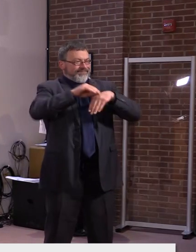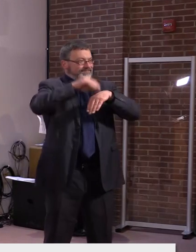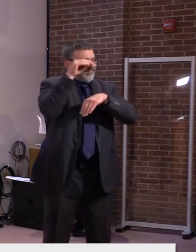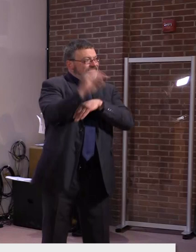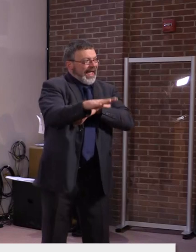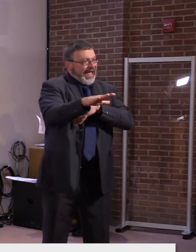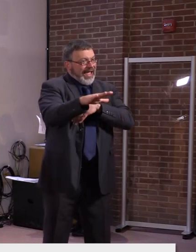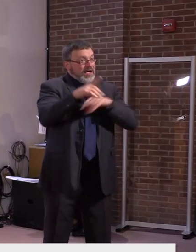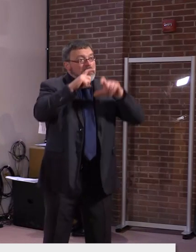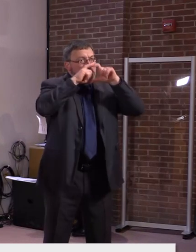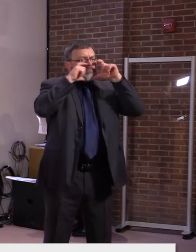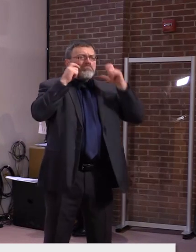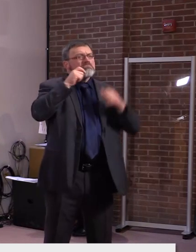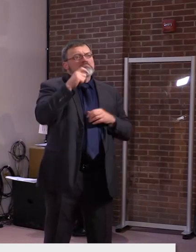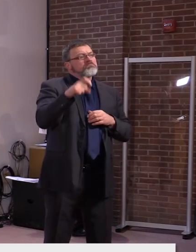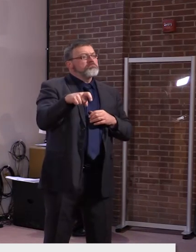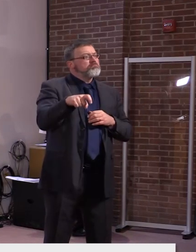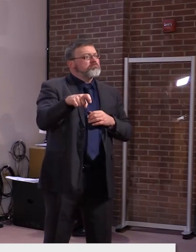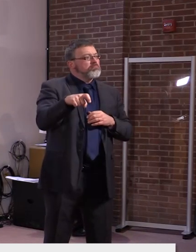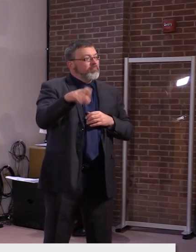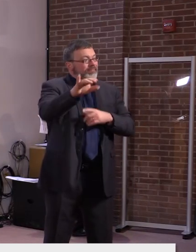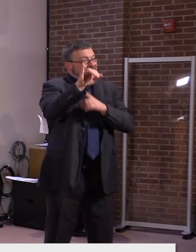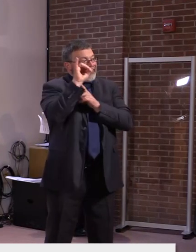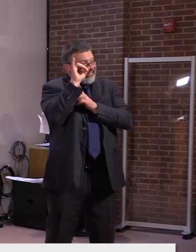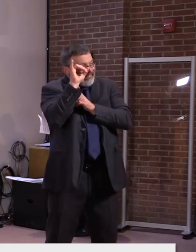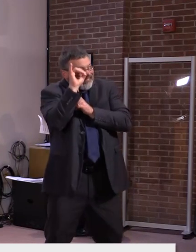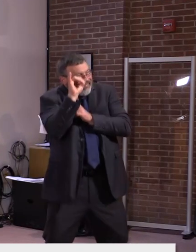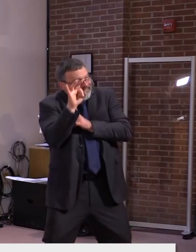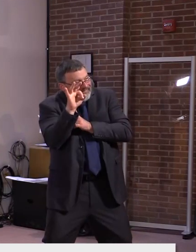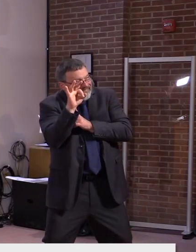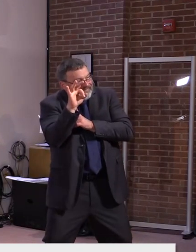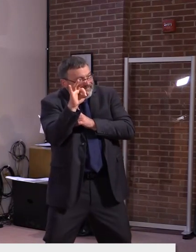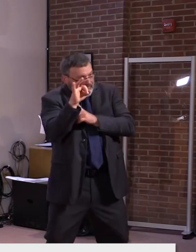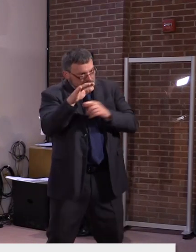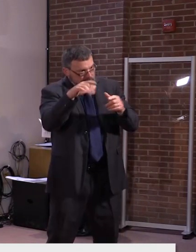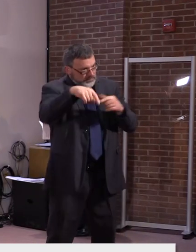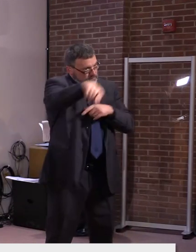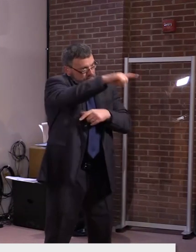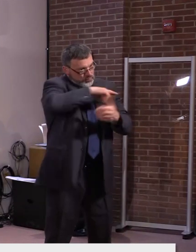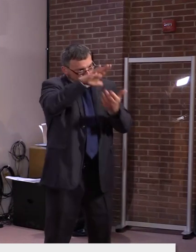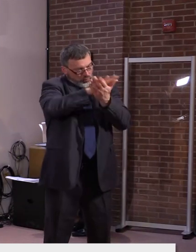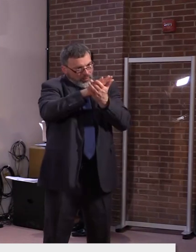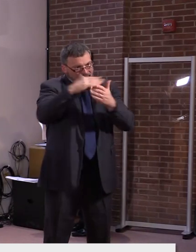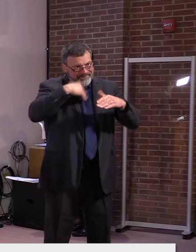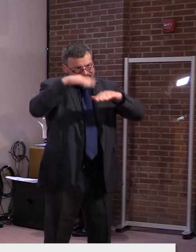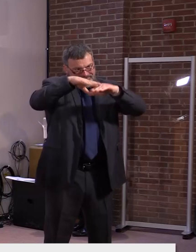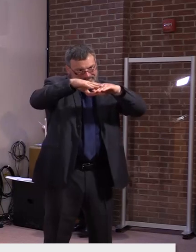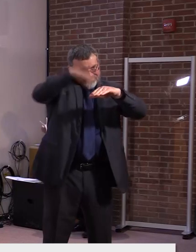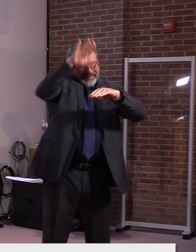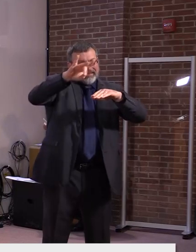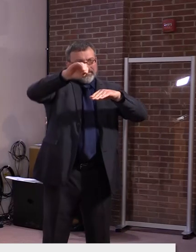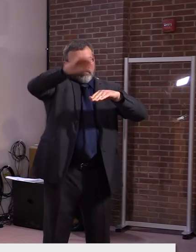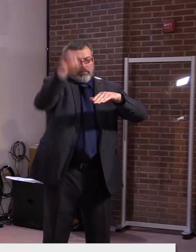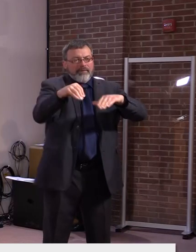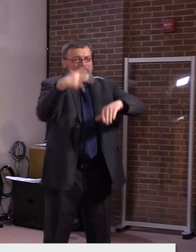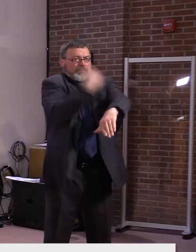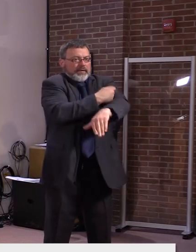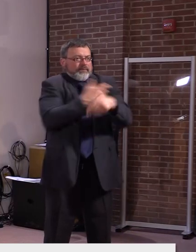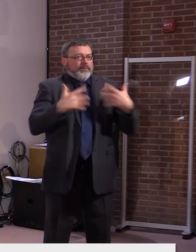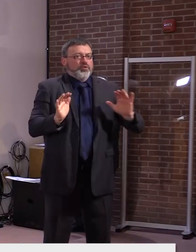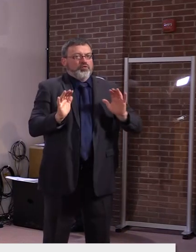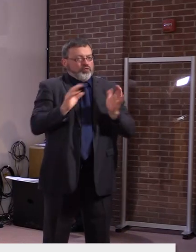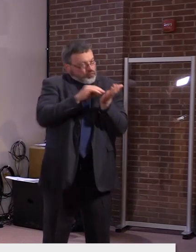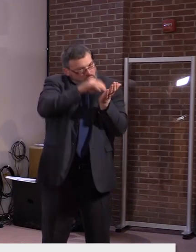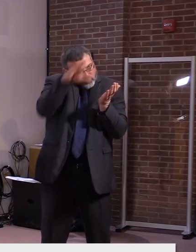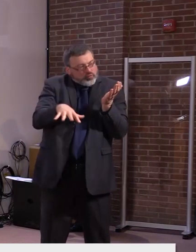school where the student vaccination rate is 80% or greater. We had pushed back the implementation of this recommendation twice